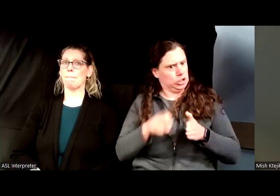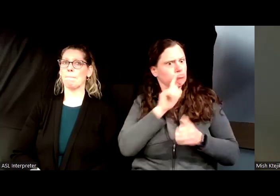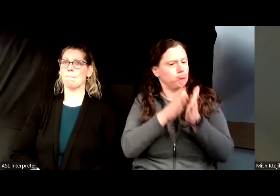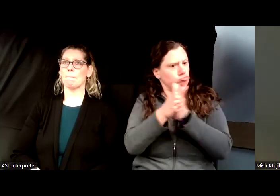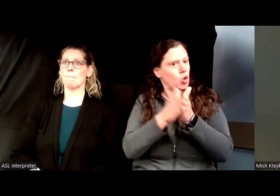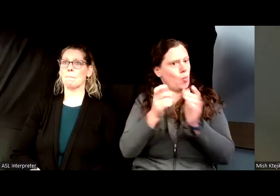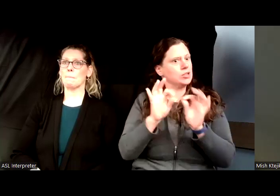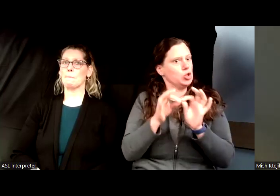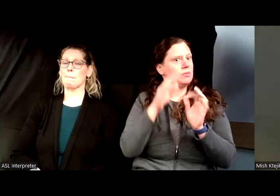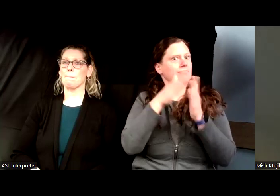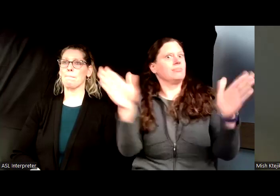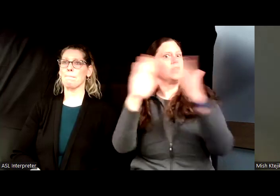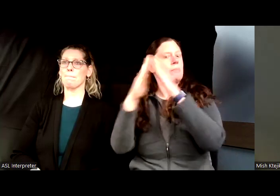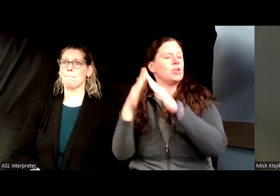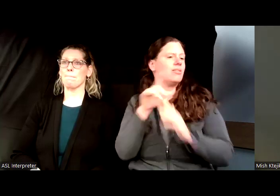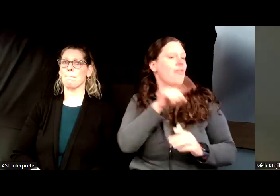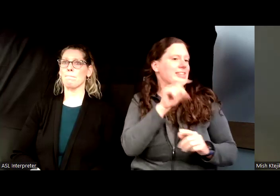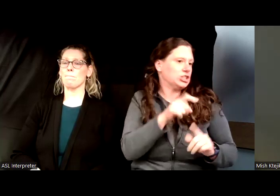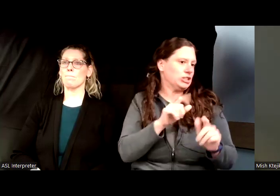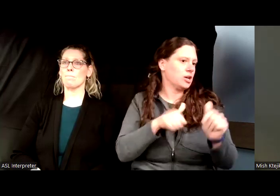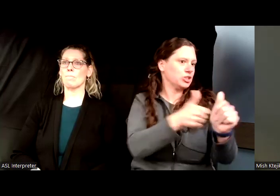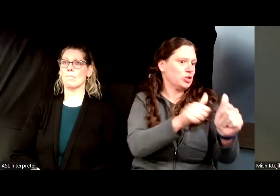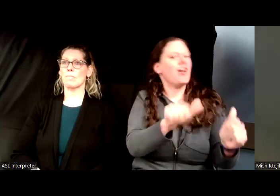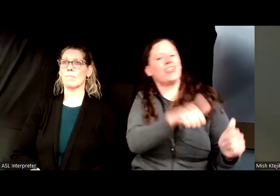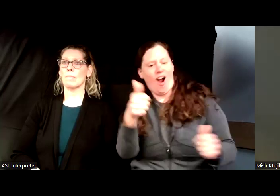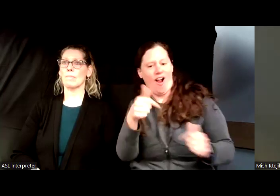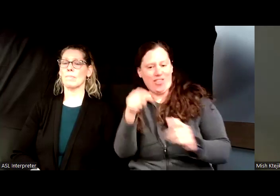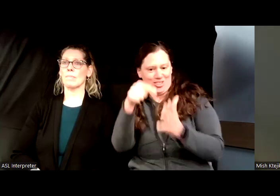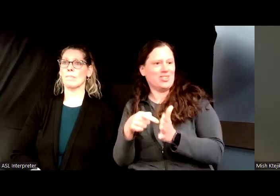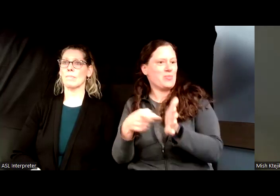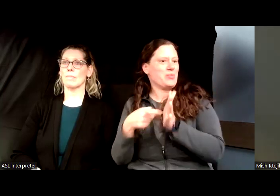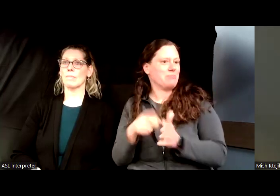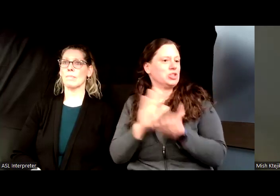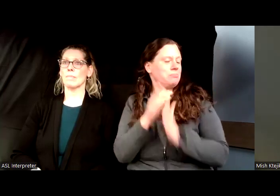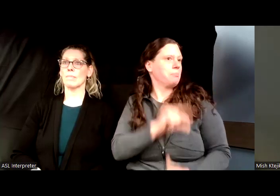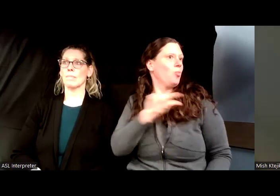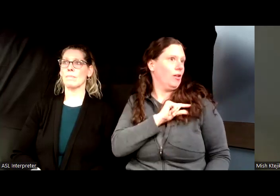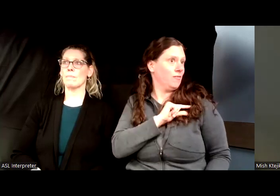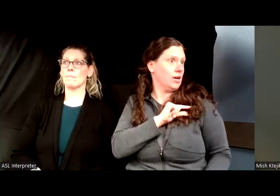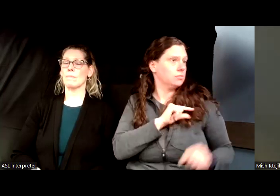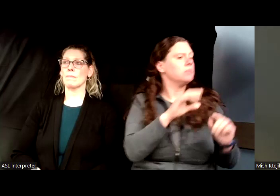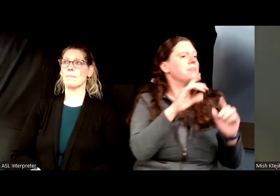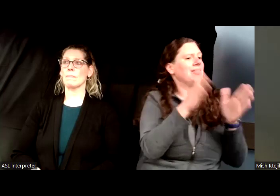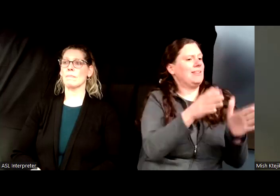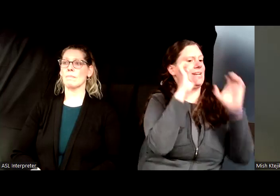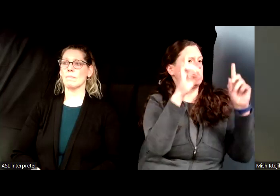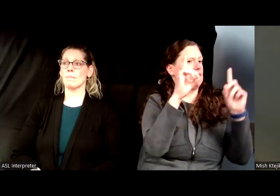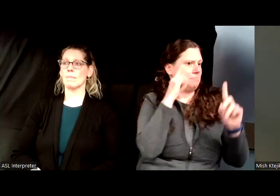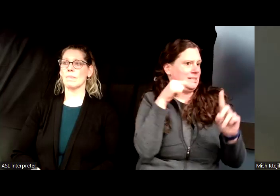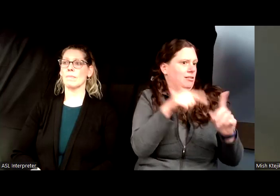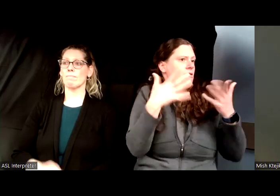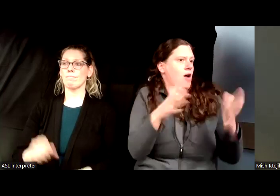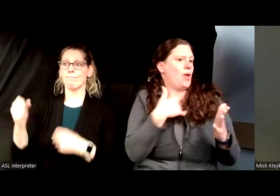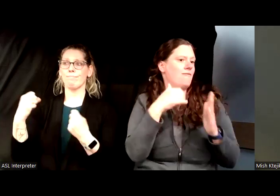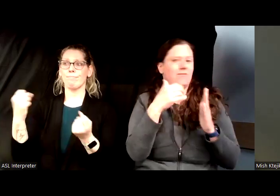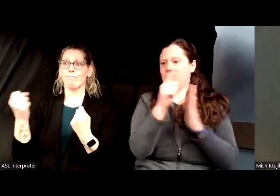for an educational situation where an interpreter is motivated to do that, then they could move on to the other ones to get qualified, but at